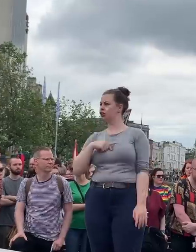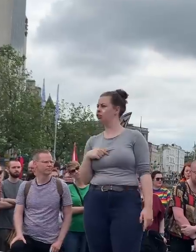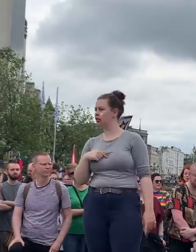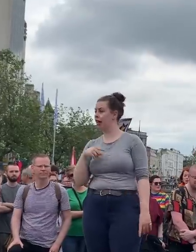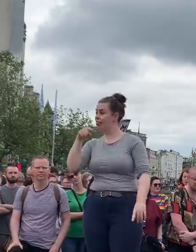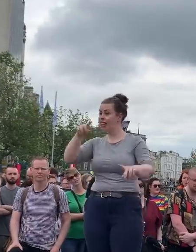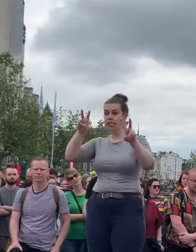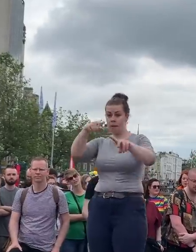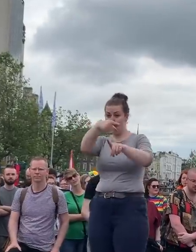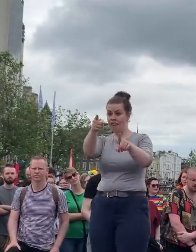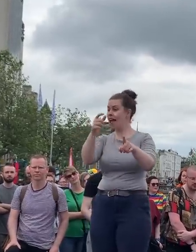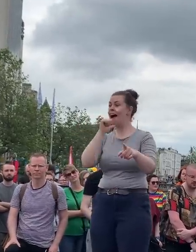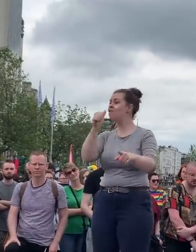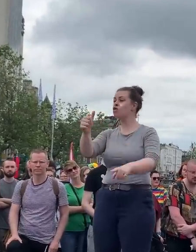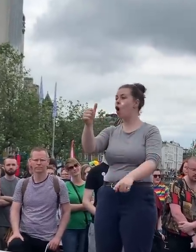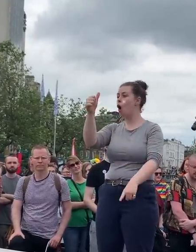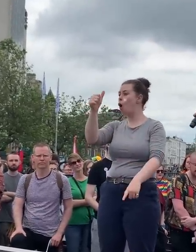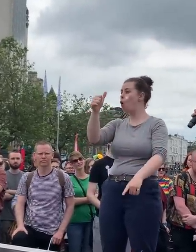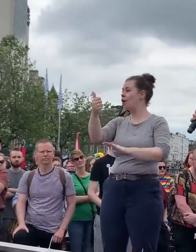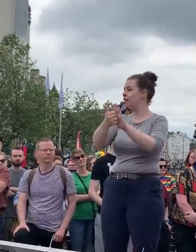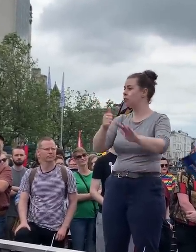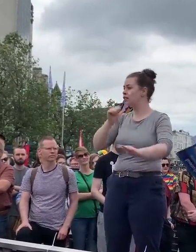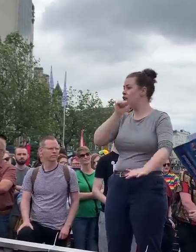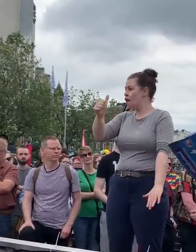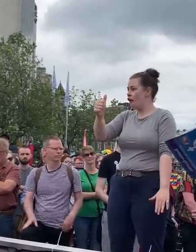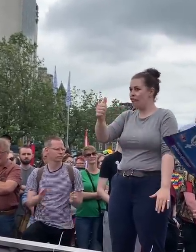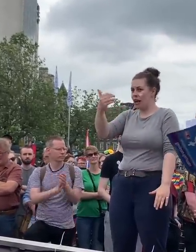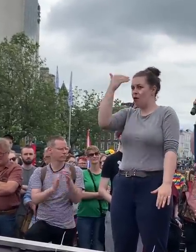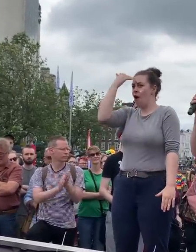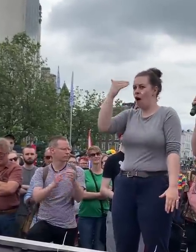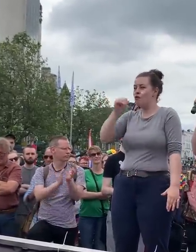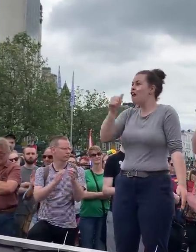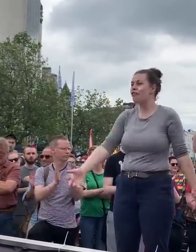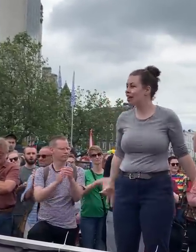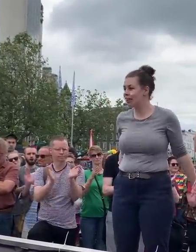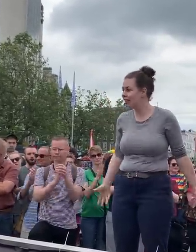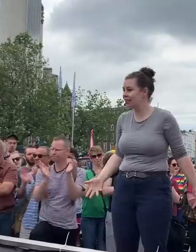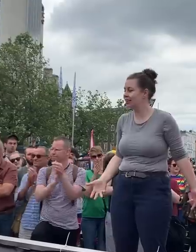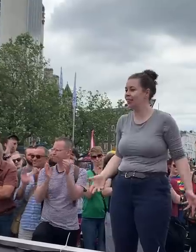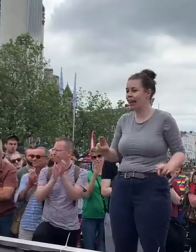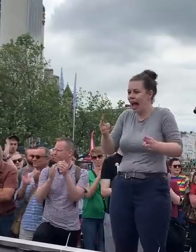has no experience, no qualification and no legitimacy. Merely